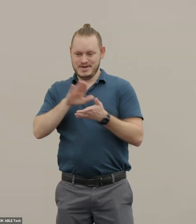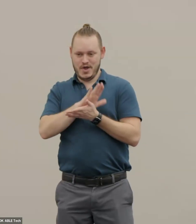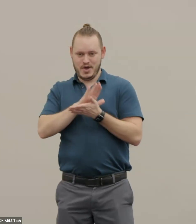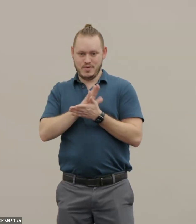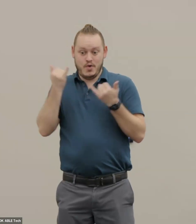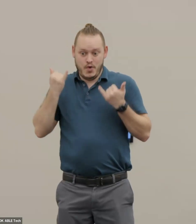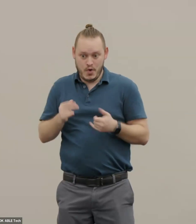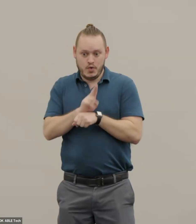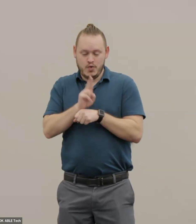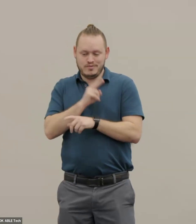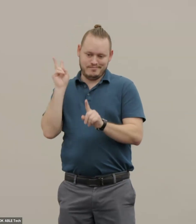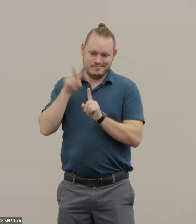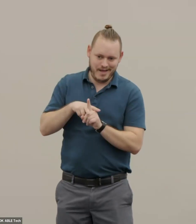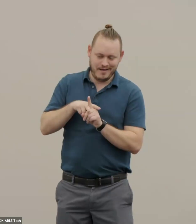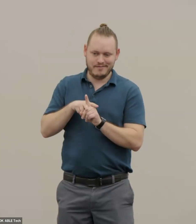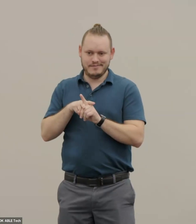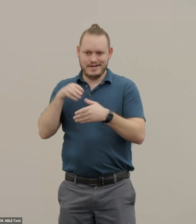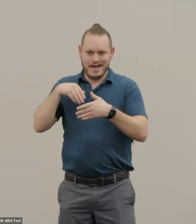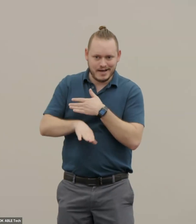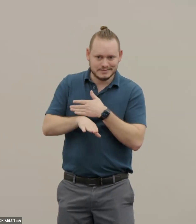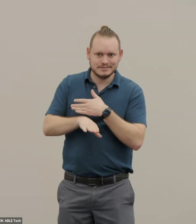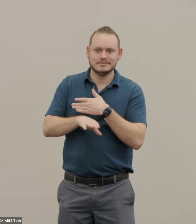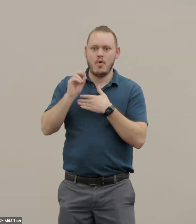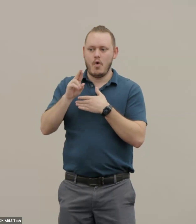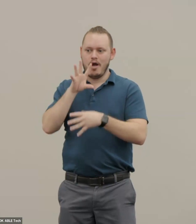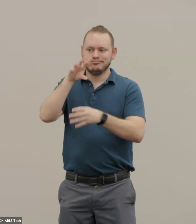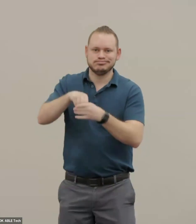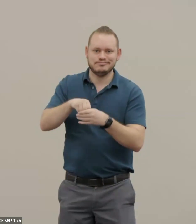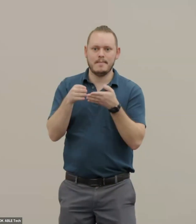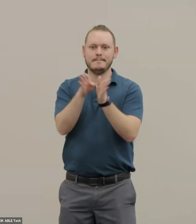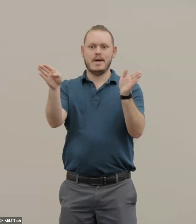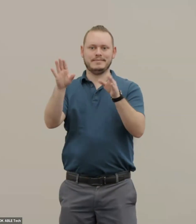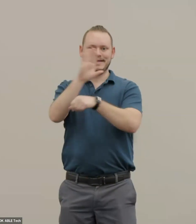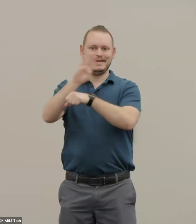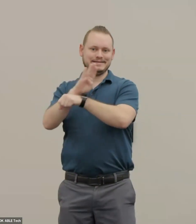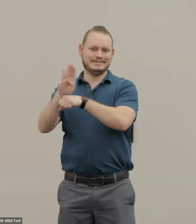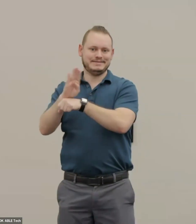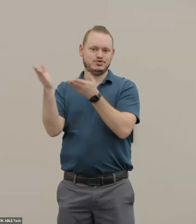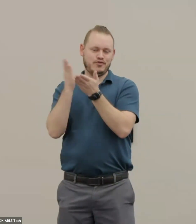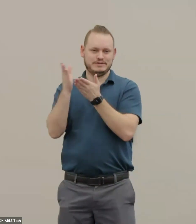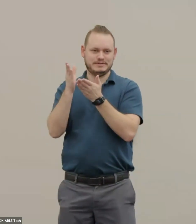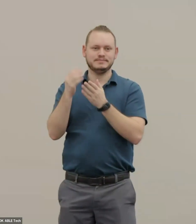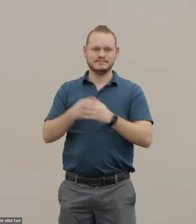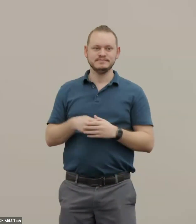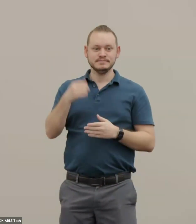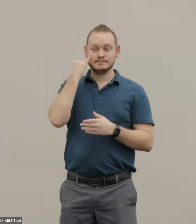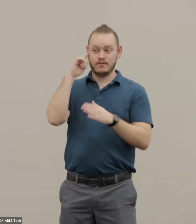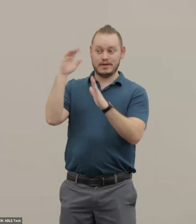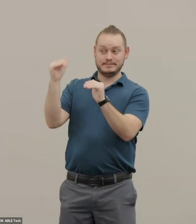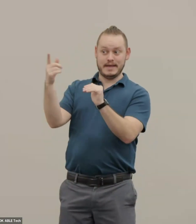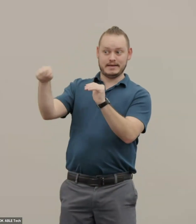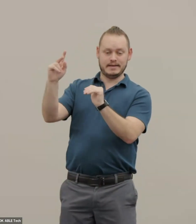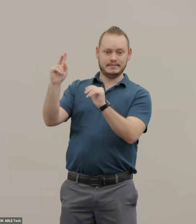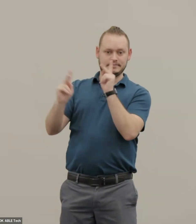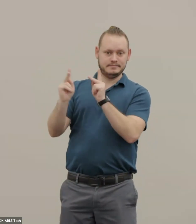used to apply for, gain access to, or participate in the public entity's services. So if you're expecting them to fill out the